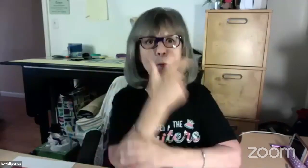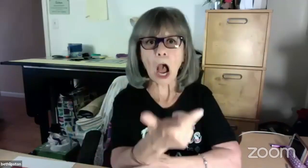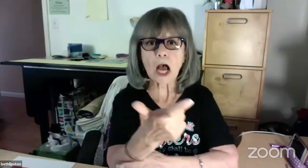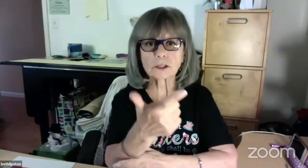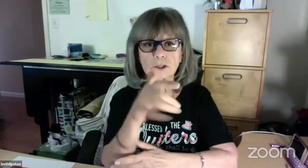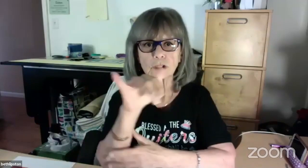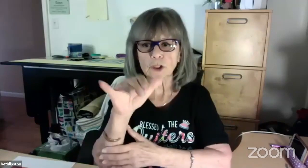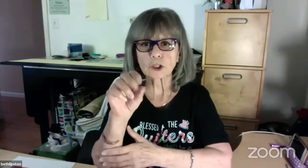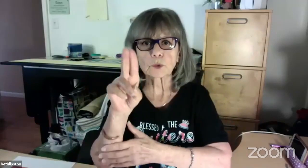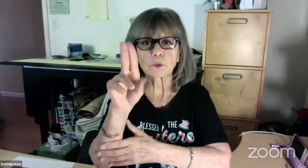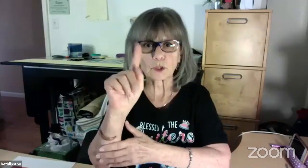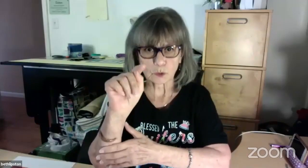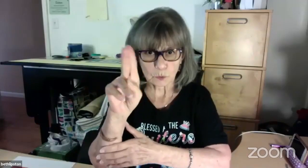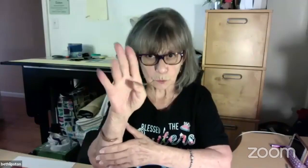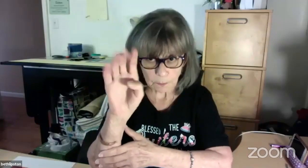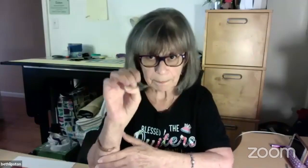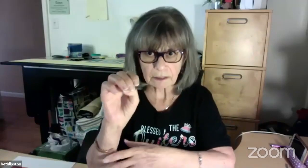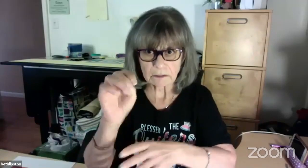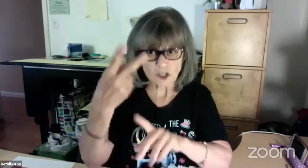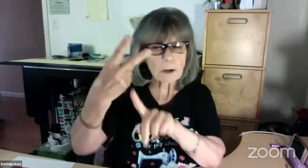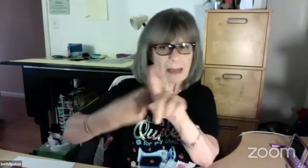So a couple of months ago,